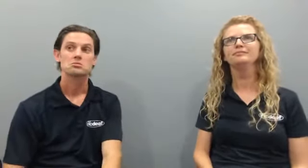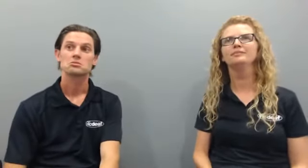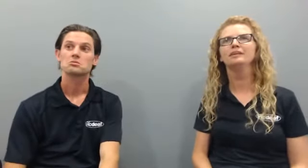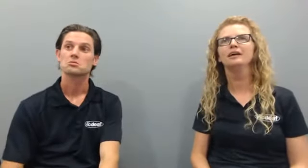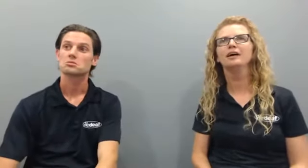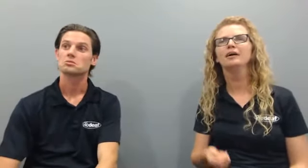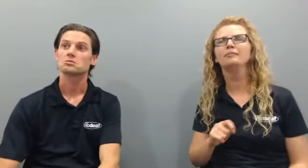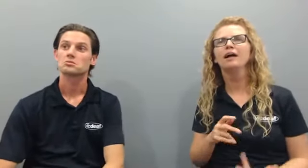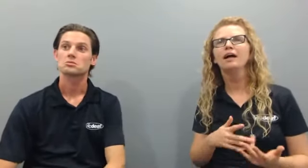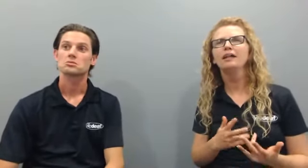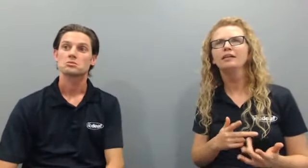say is no.